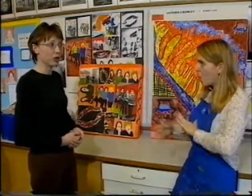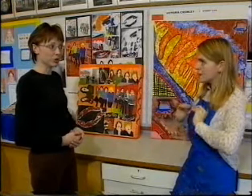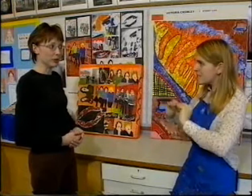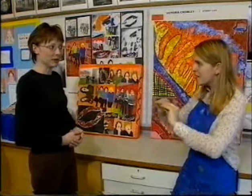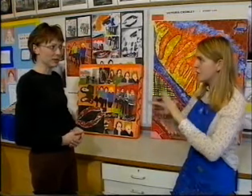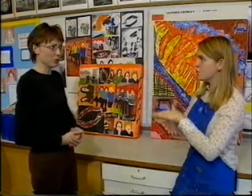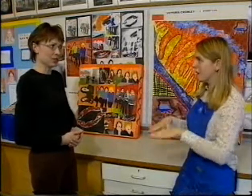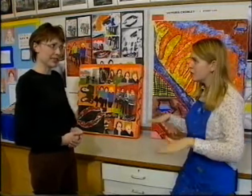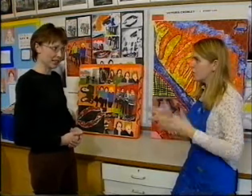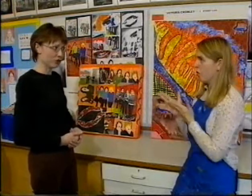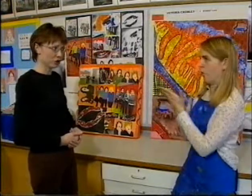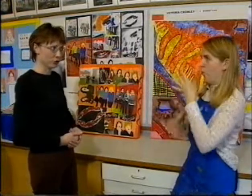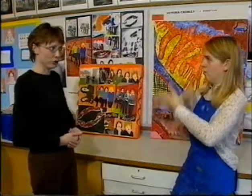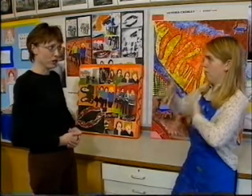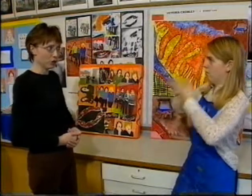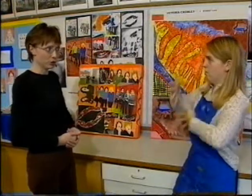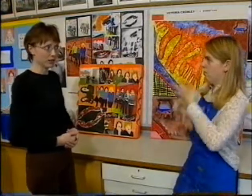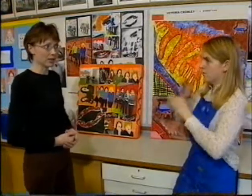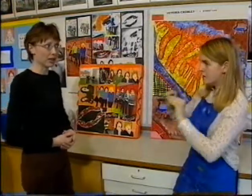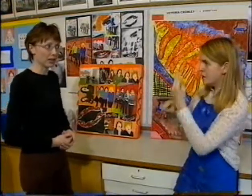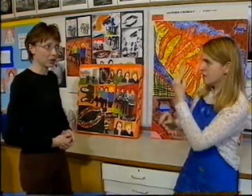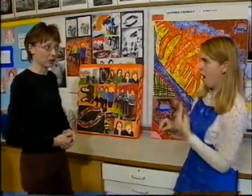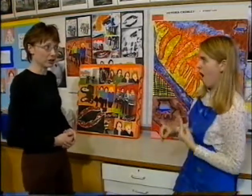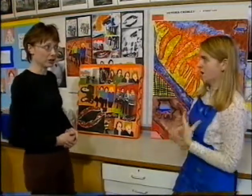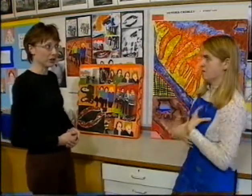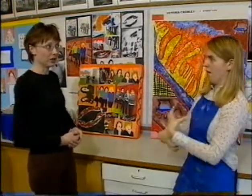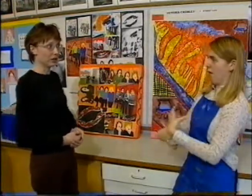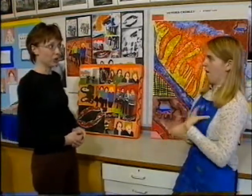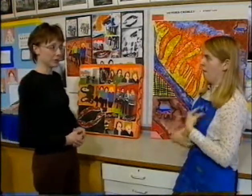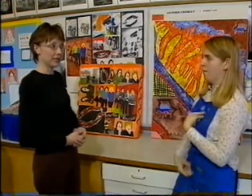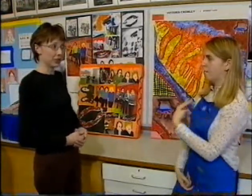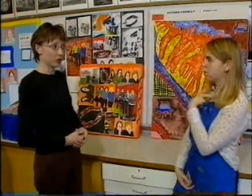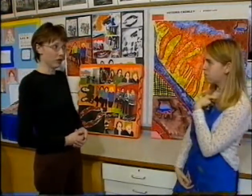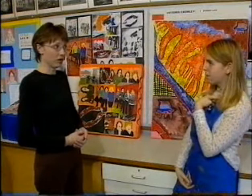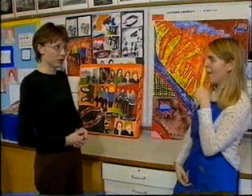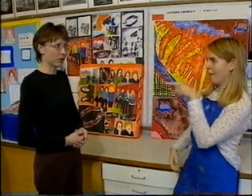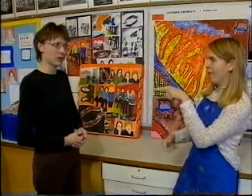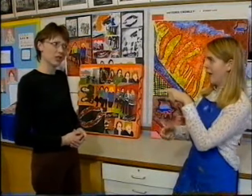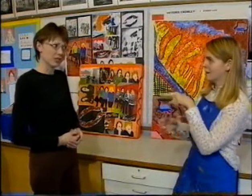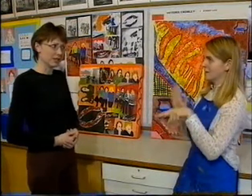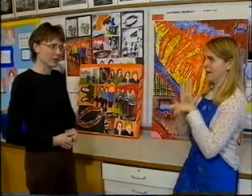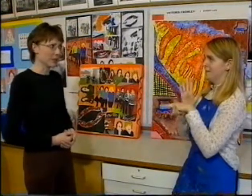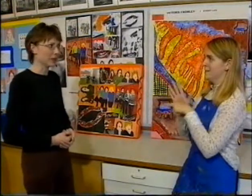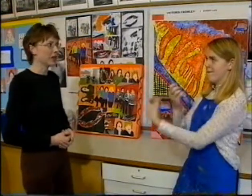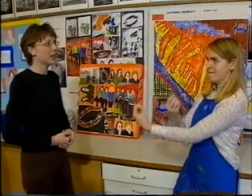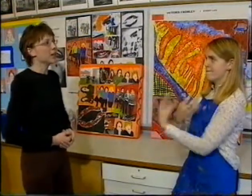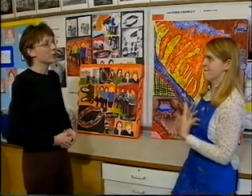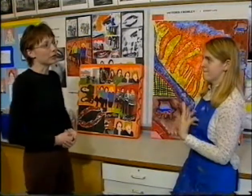shocked me. I want to teach children using sign language. I want to be a teacher of art, so I was gutted. So I thought it was a